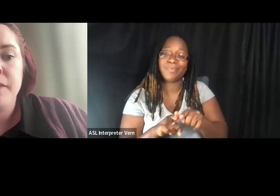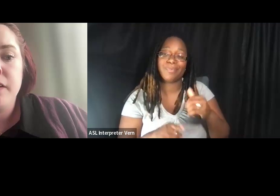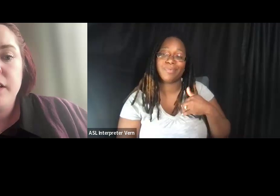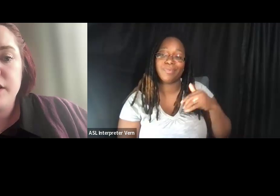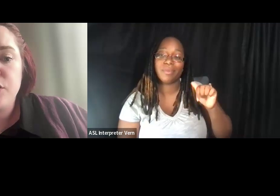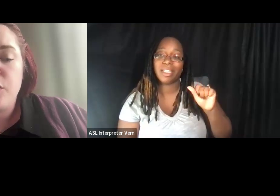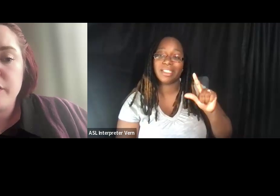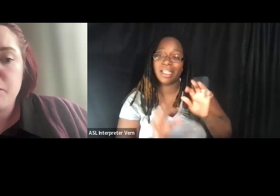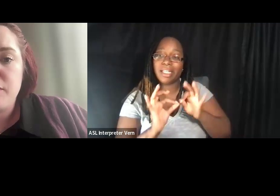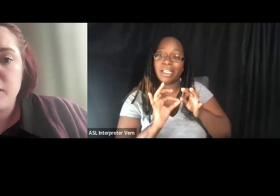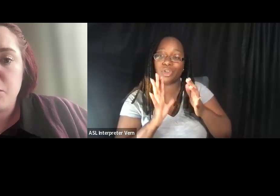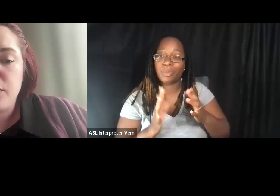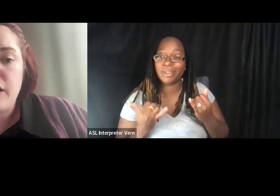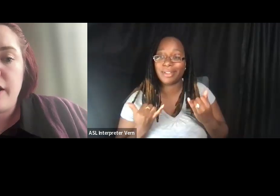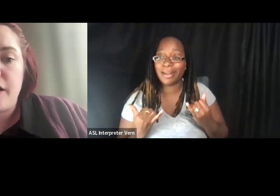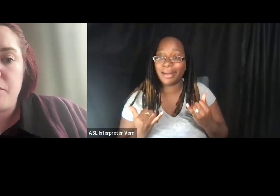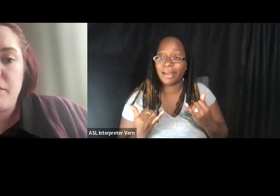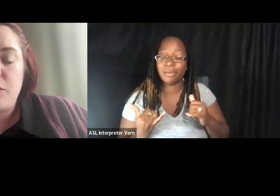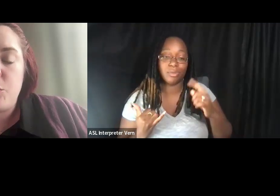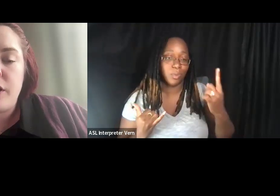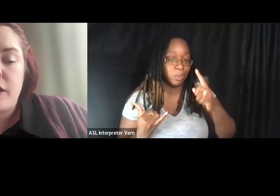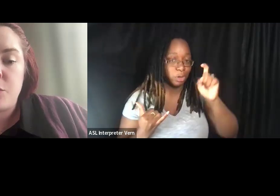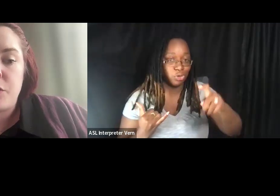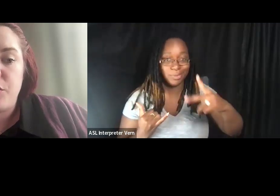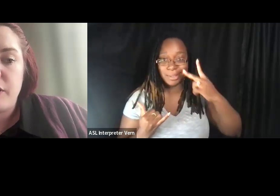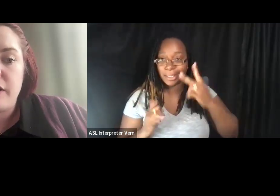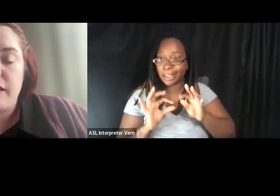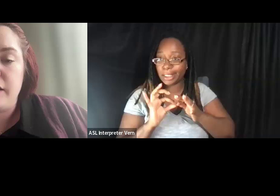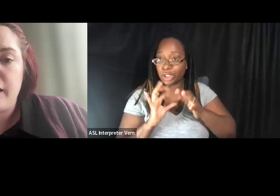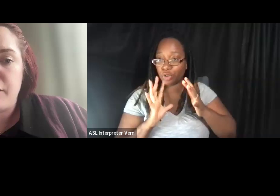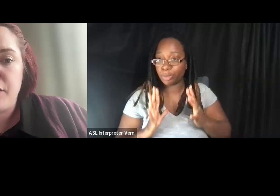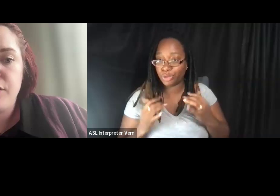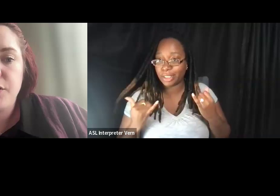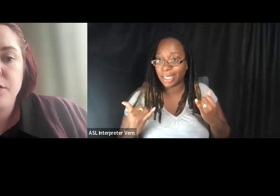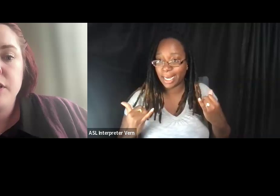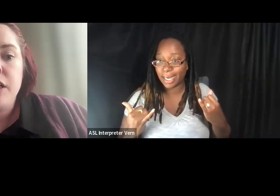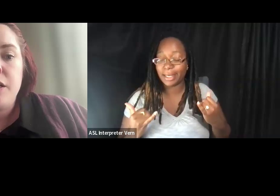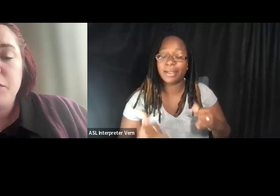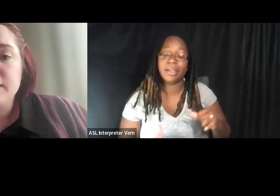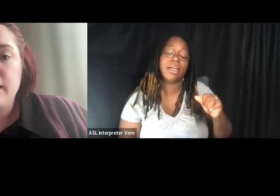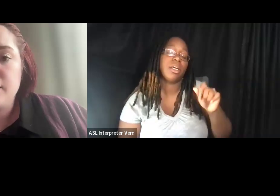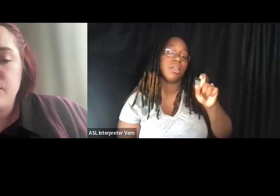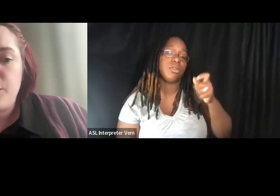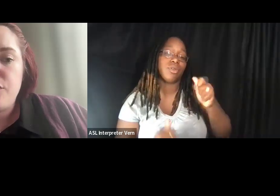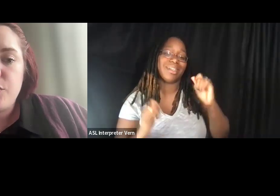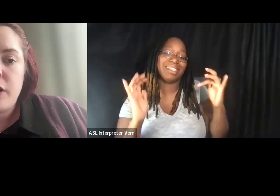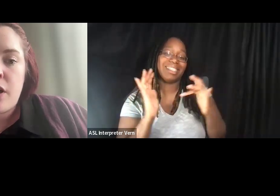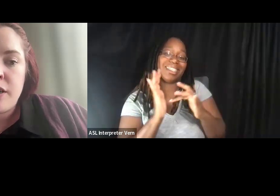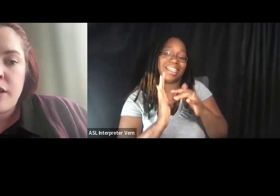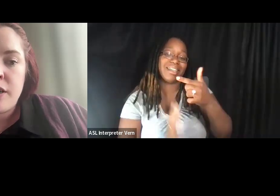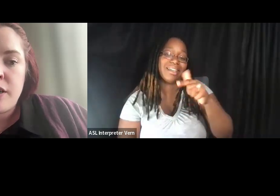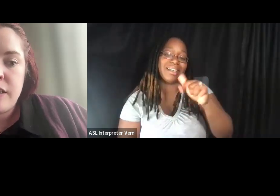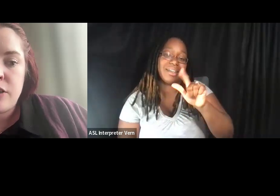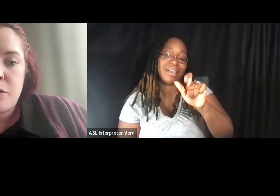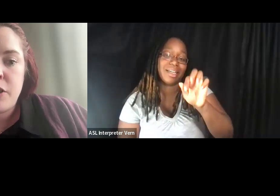today. They should always be visible as we're viewing in gallery view. Please let us know if you